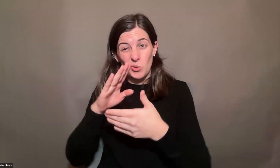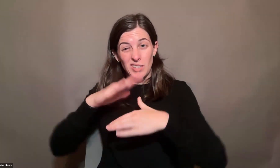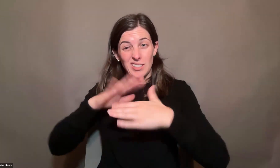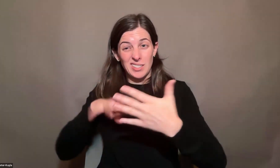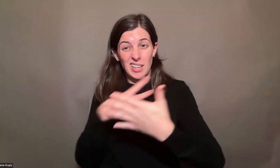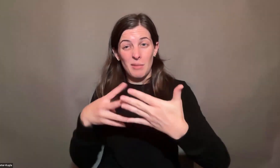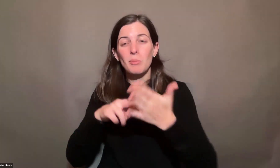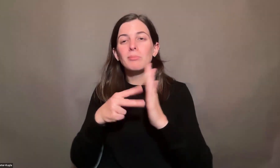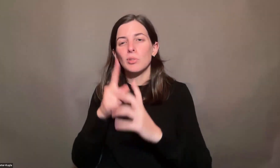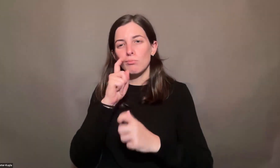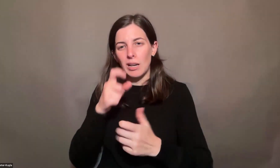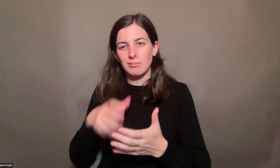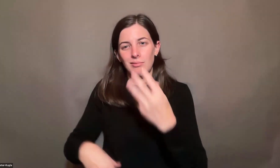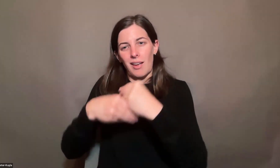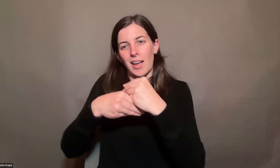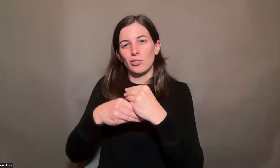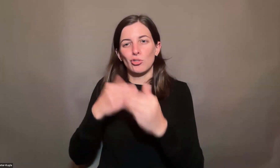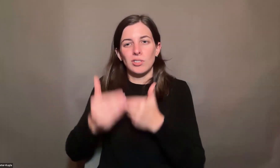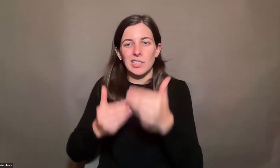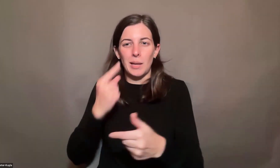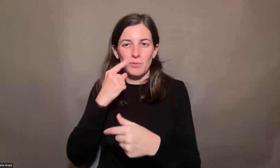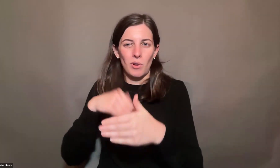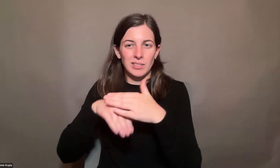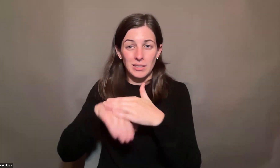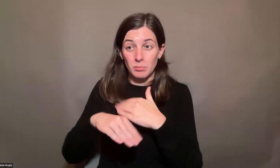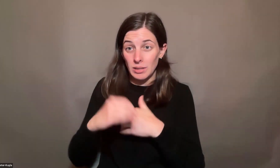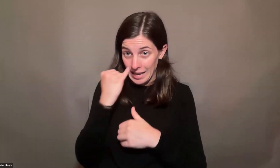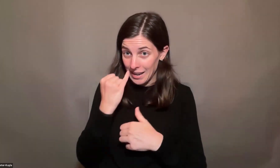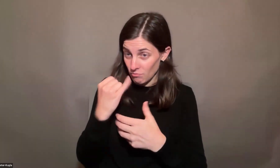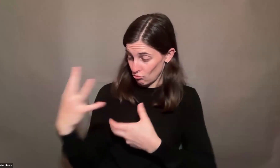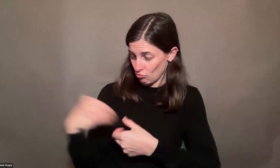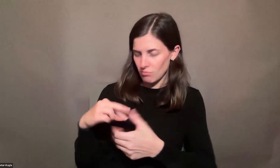and embedded these, you are on your way to creating a nice accessible table.